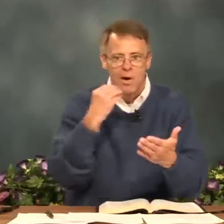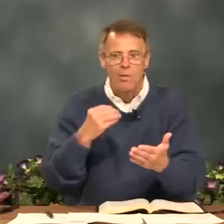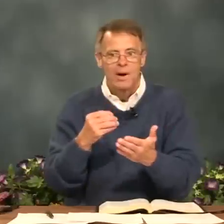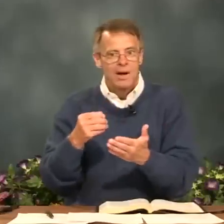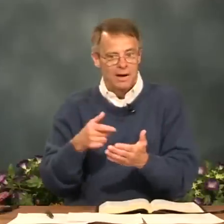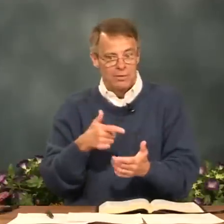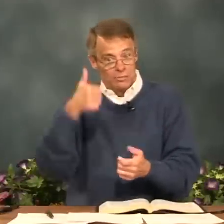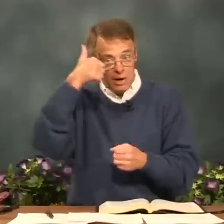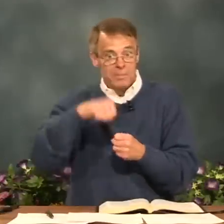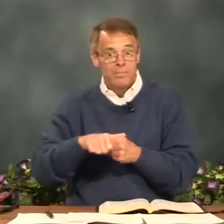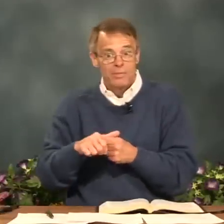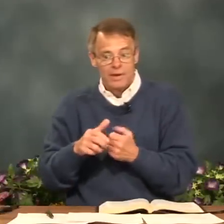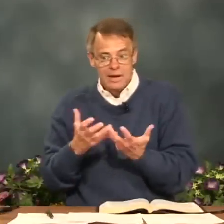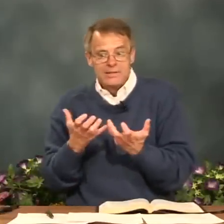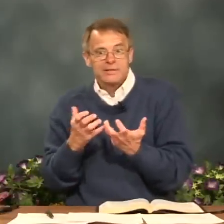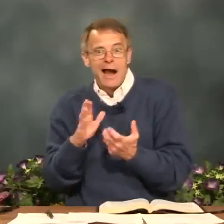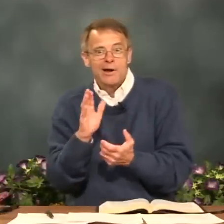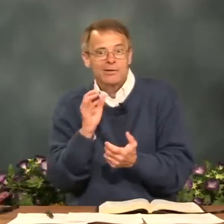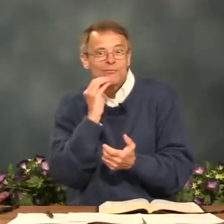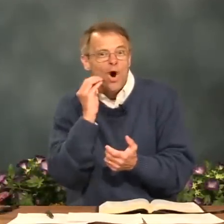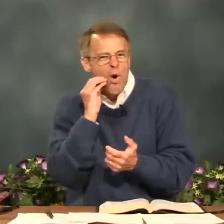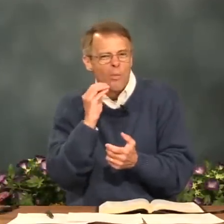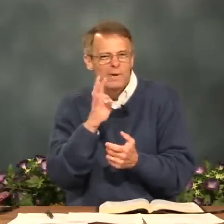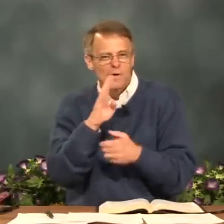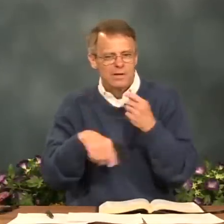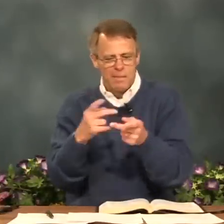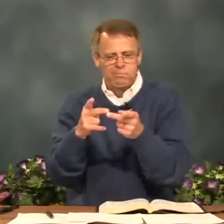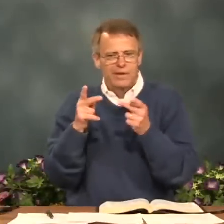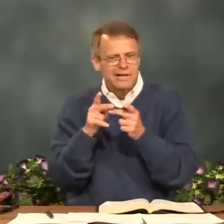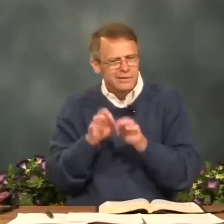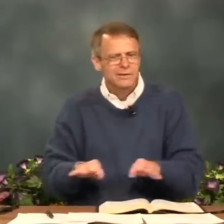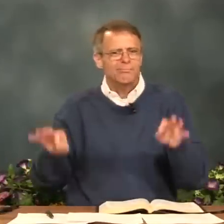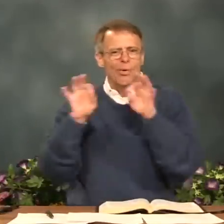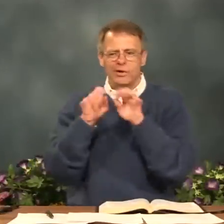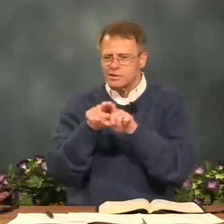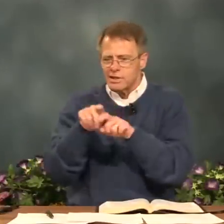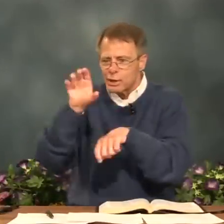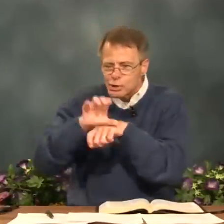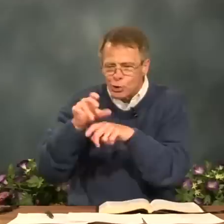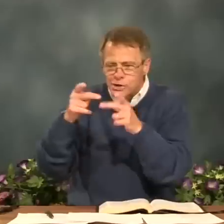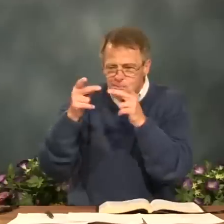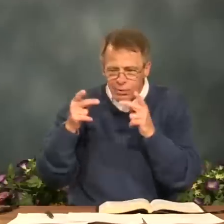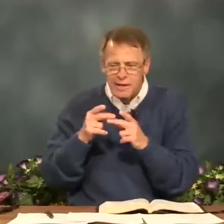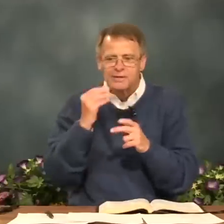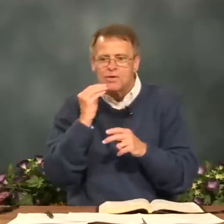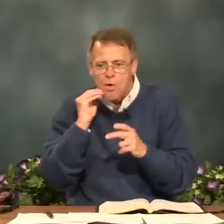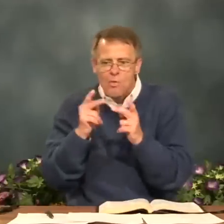home. Now remember, the desire for home. We've talked about place is important, just like church place and home